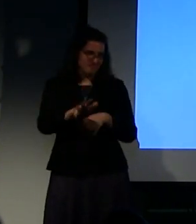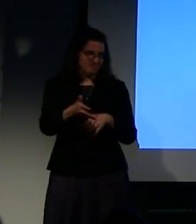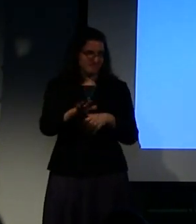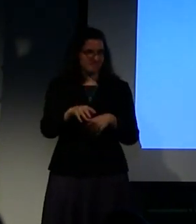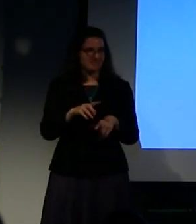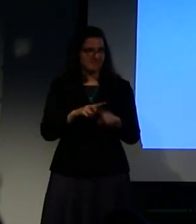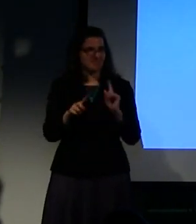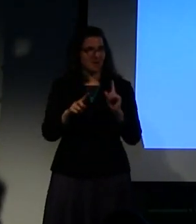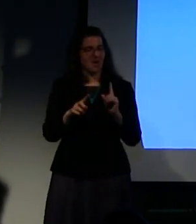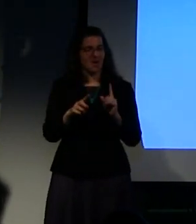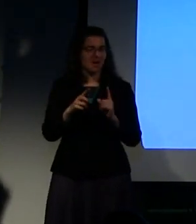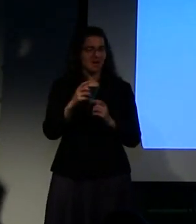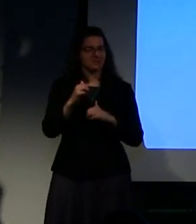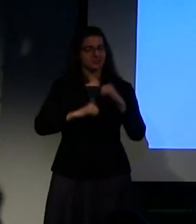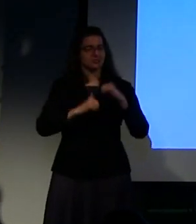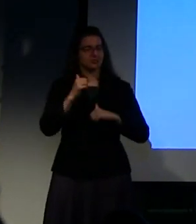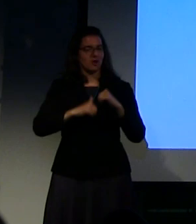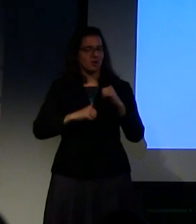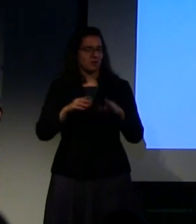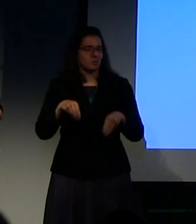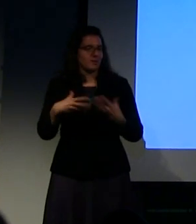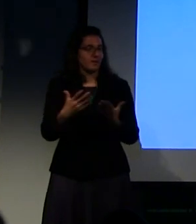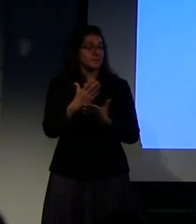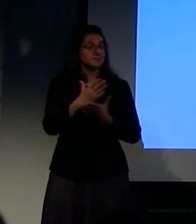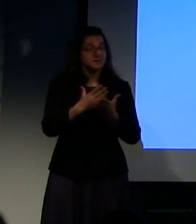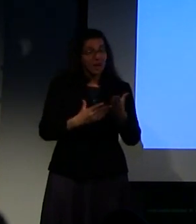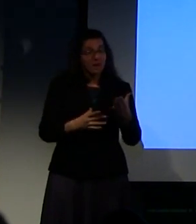structure that would give some guidance